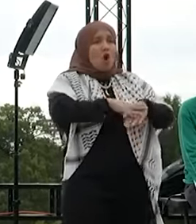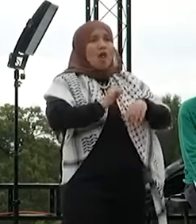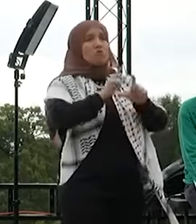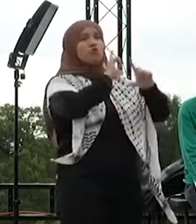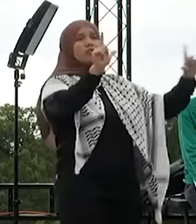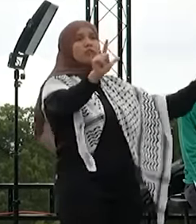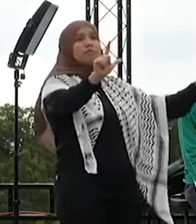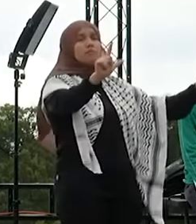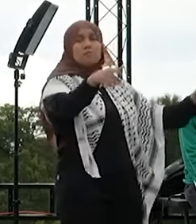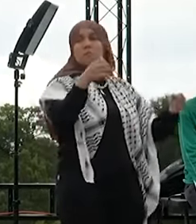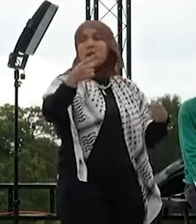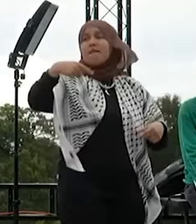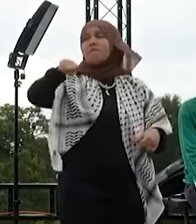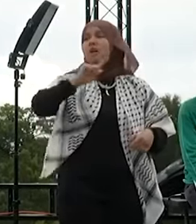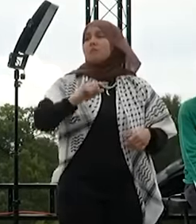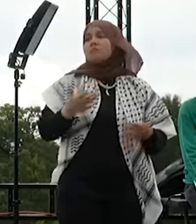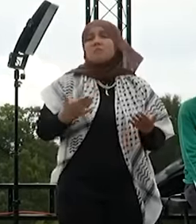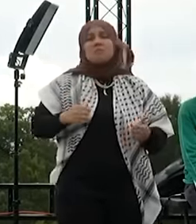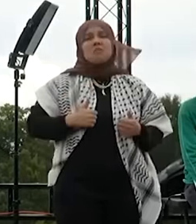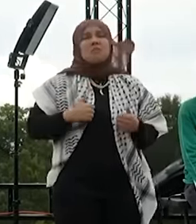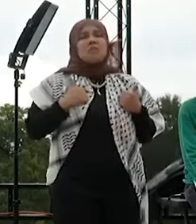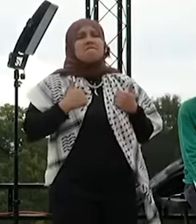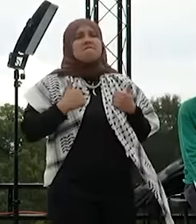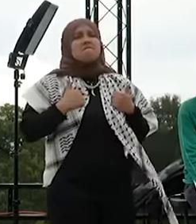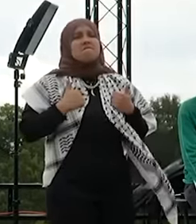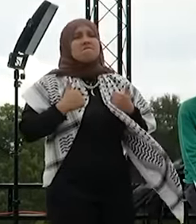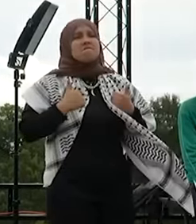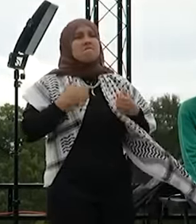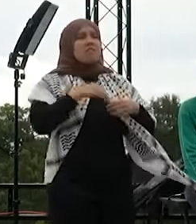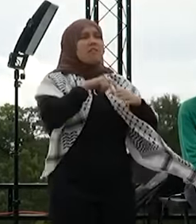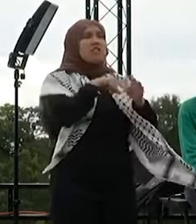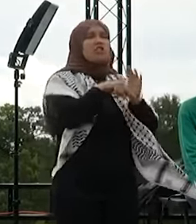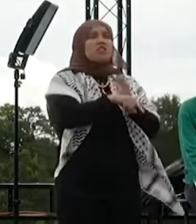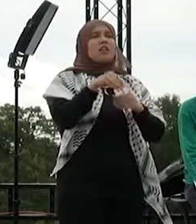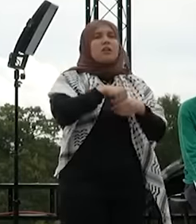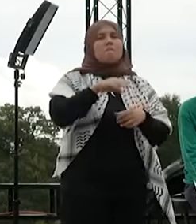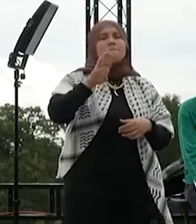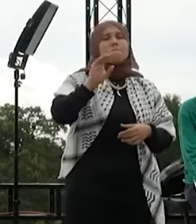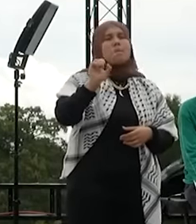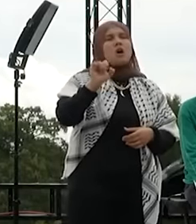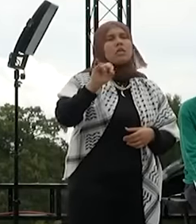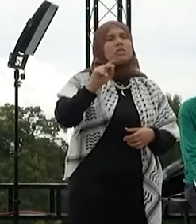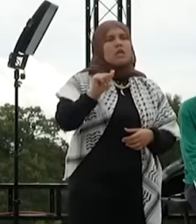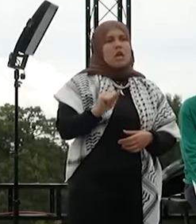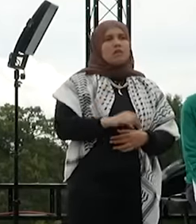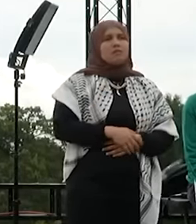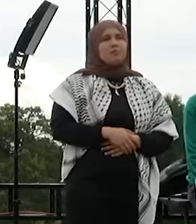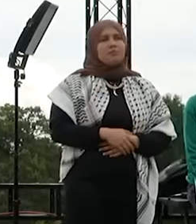have lived in the genocide in Bosnia, Srebrenica,